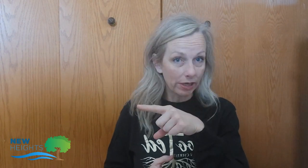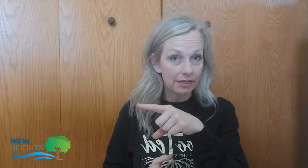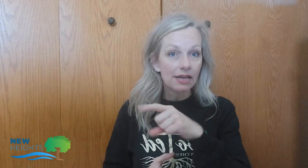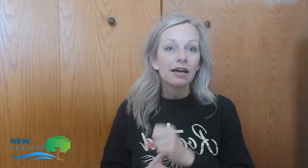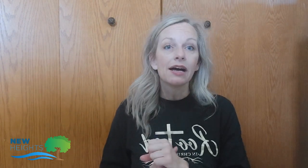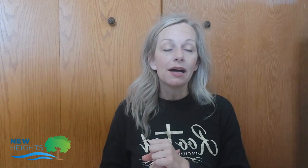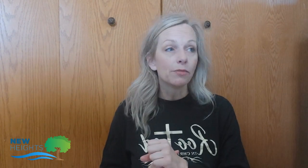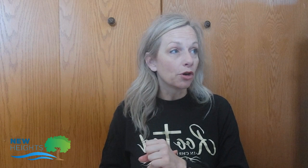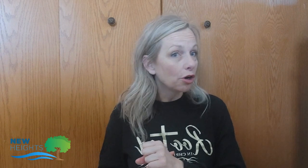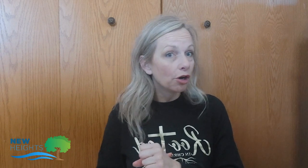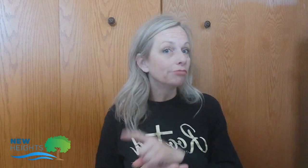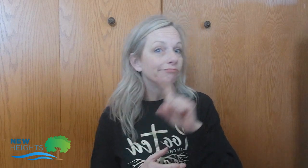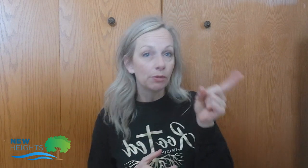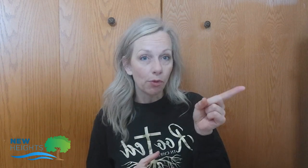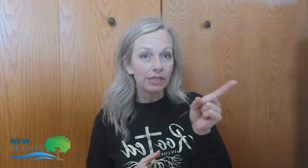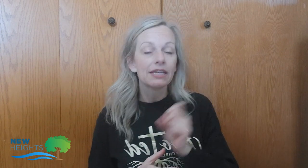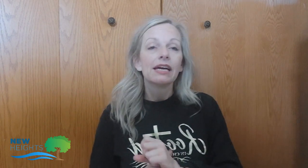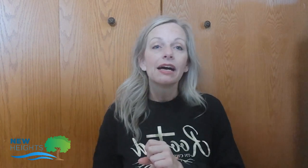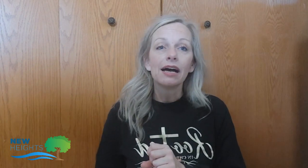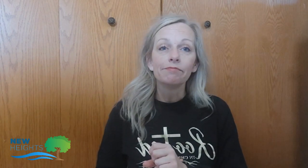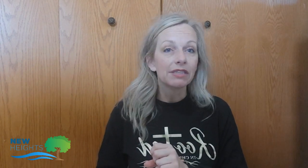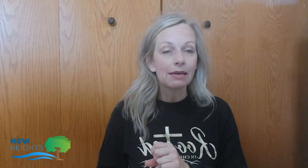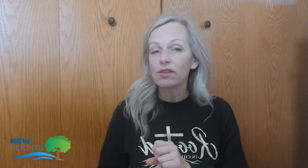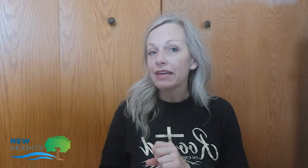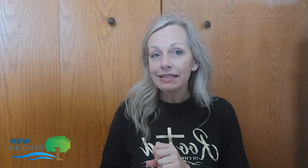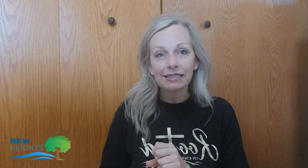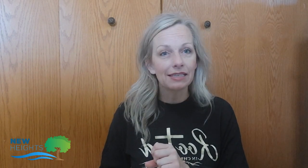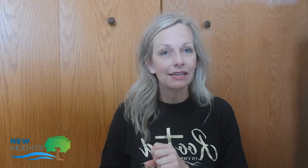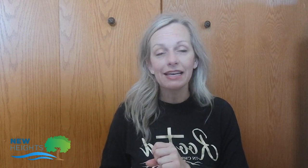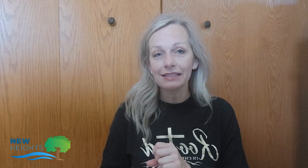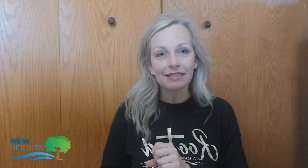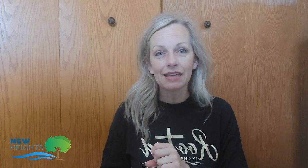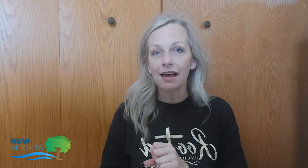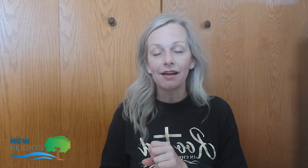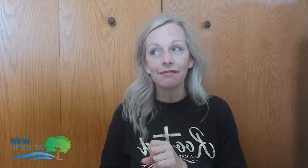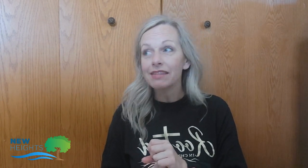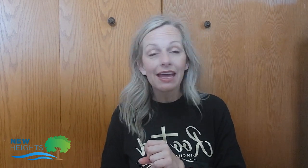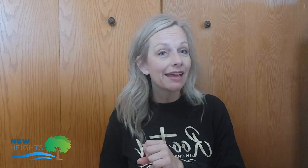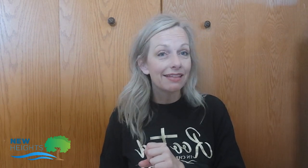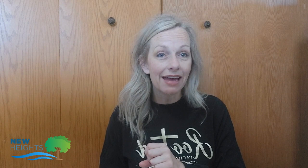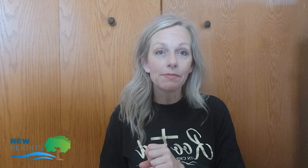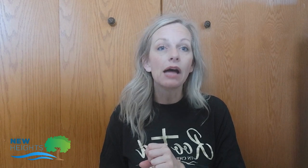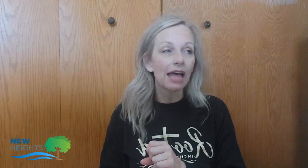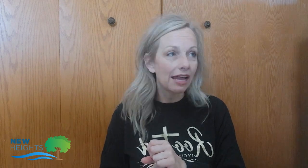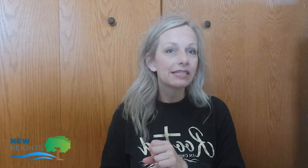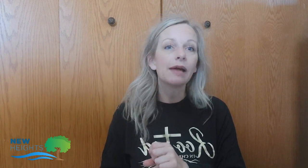point, or her, you point. Same with it, it's, they, them. A lot of times